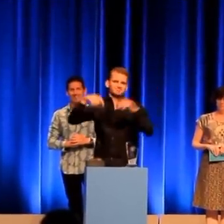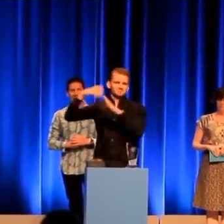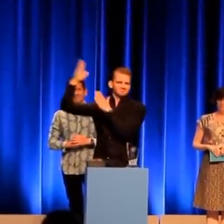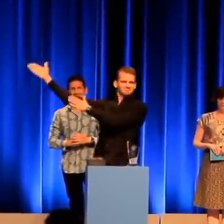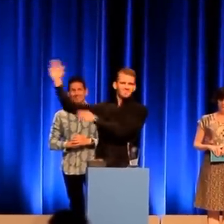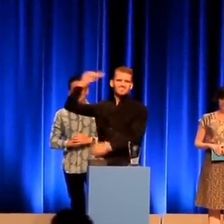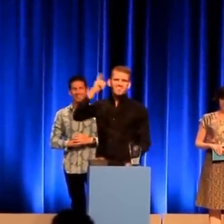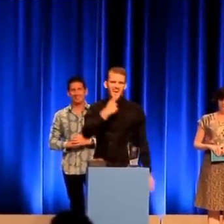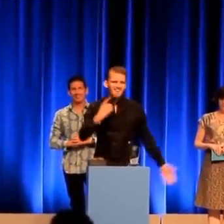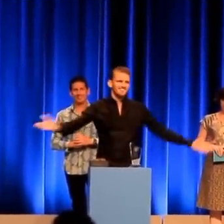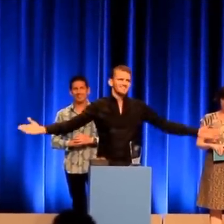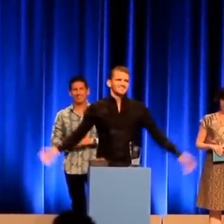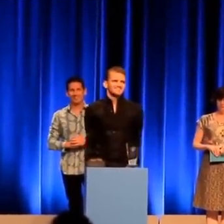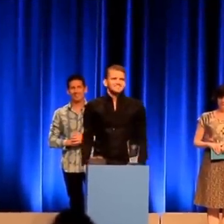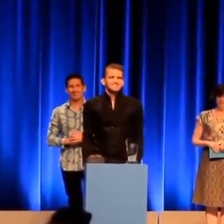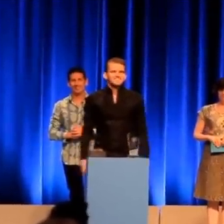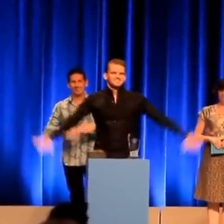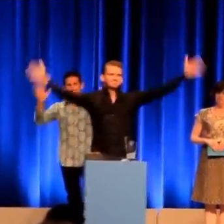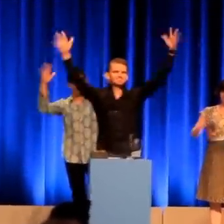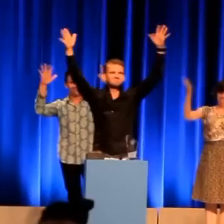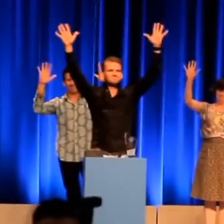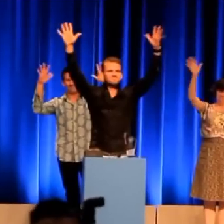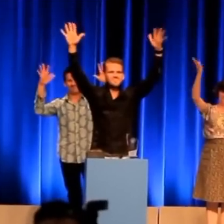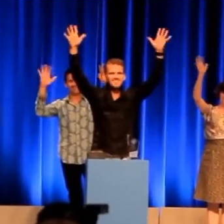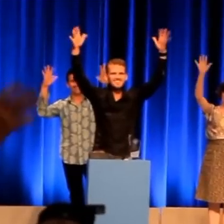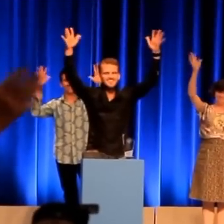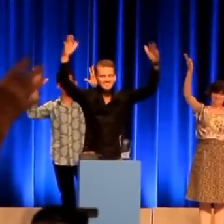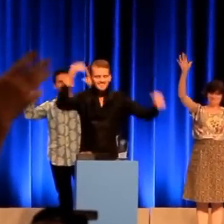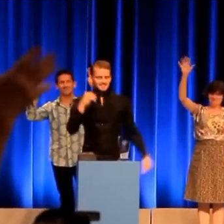was deaf, and we created that film.